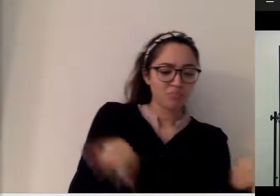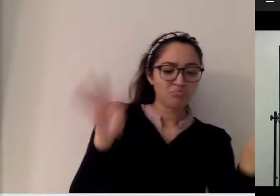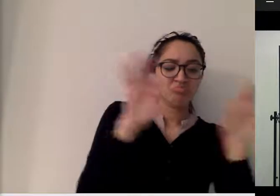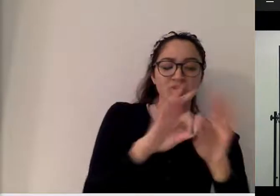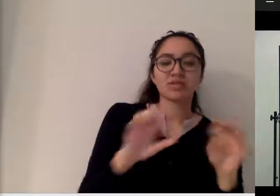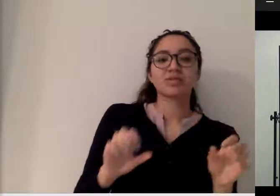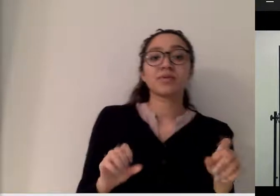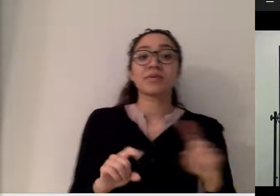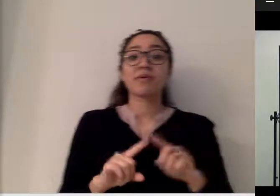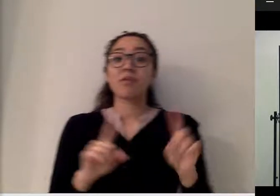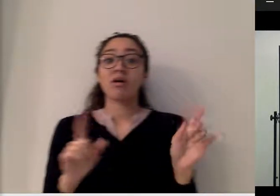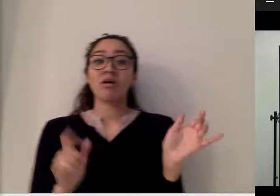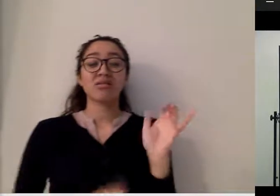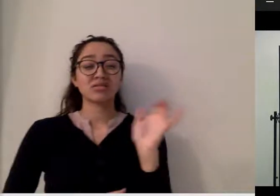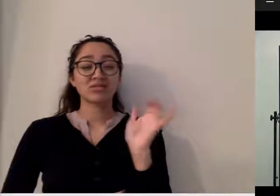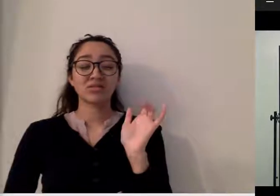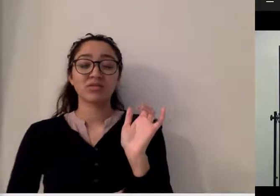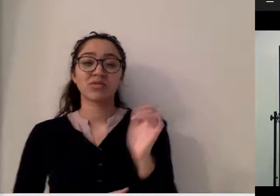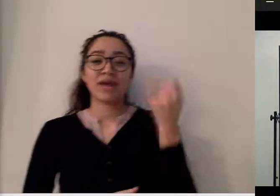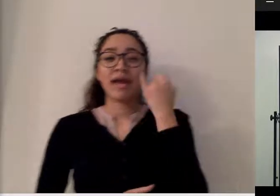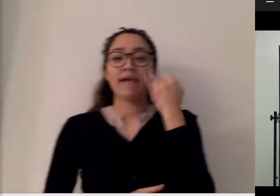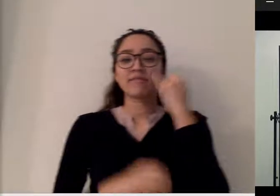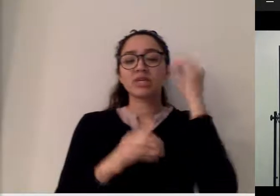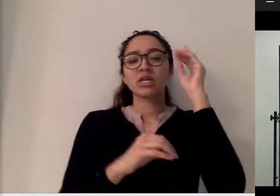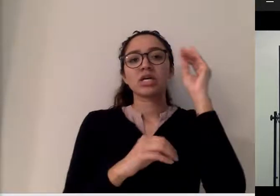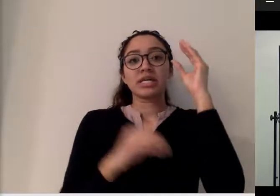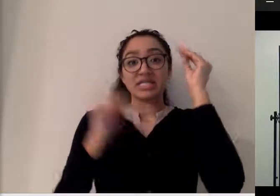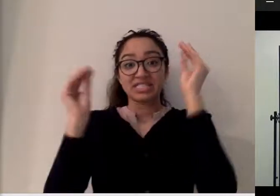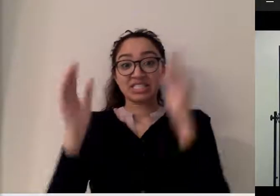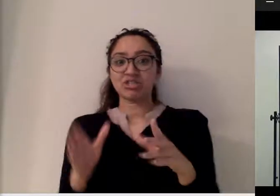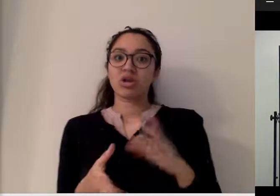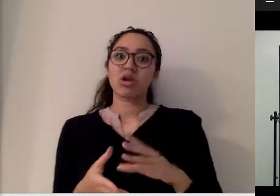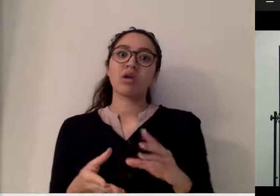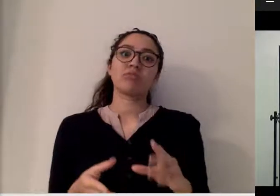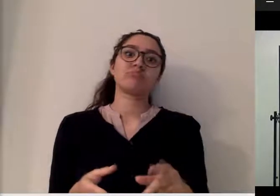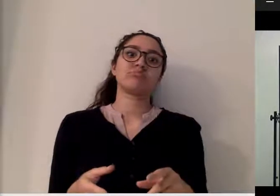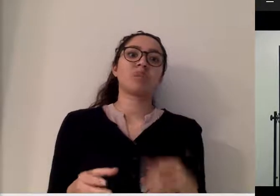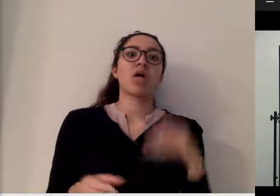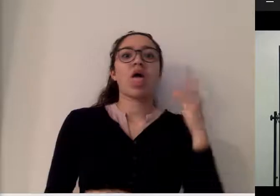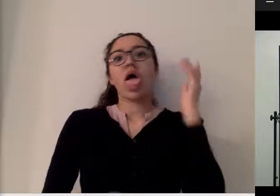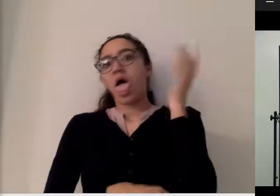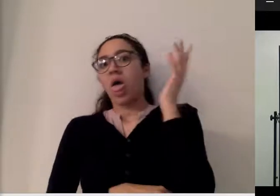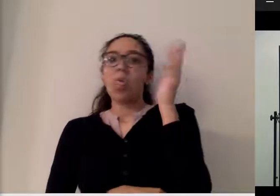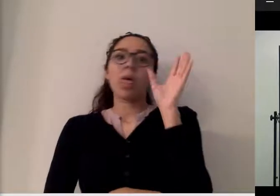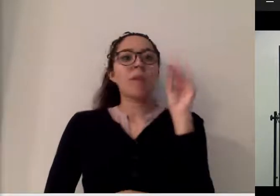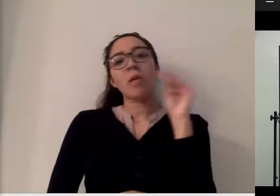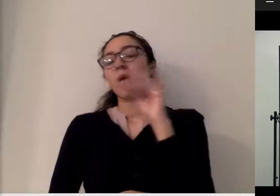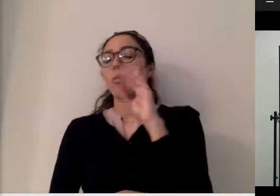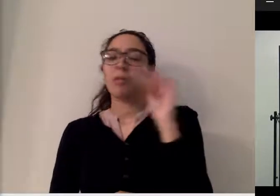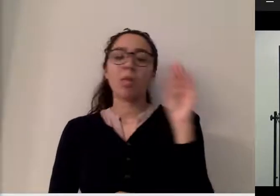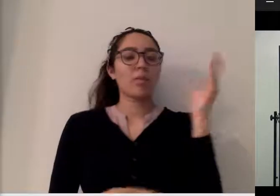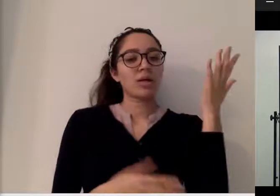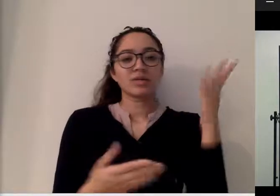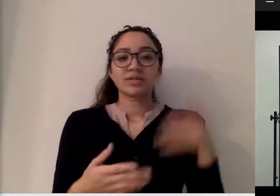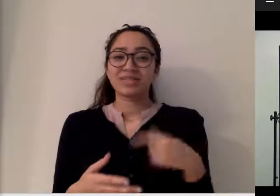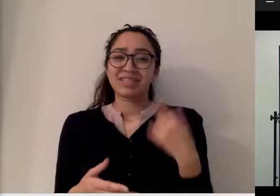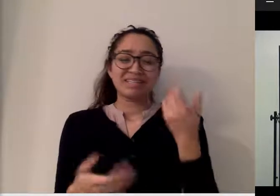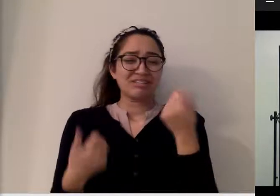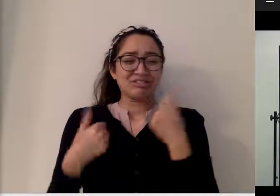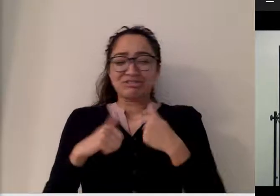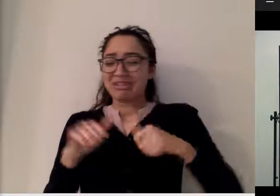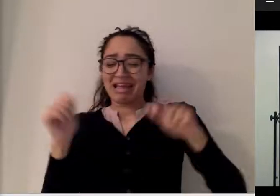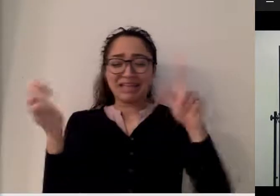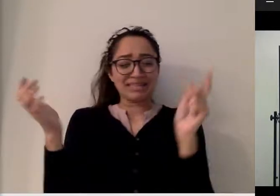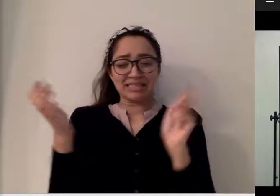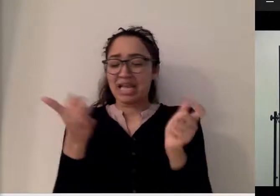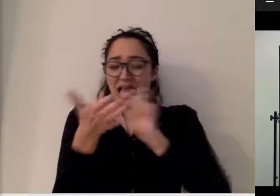if you're ever in a class and the teacher's talking fast and you're trying to write things down and you're trying to decide, if you get to a point